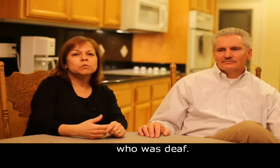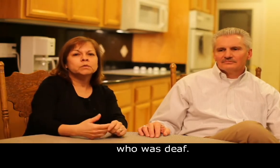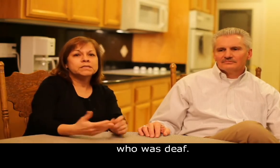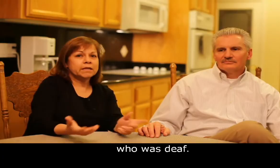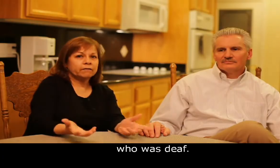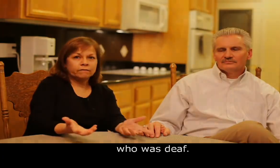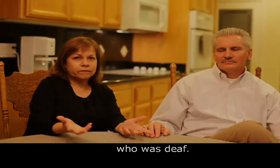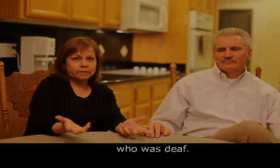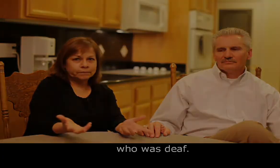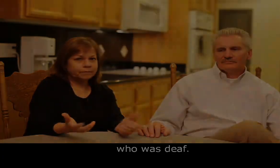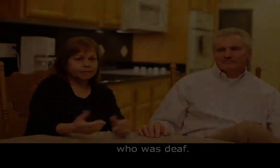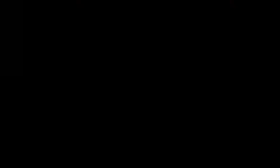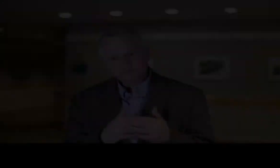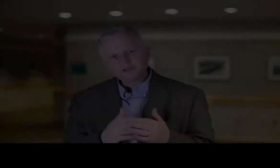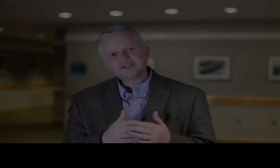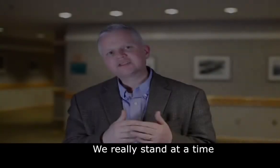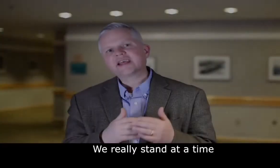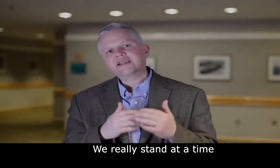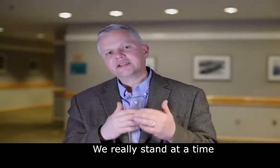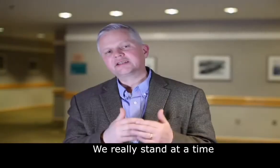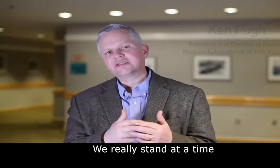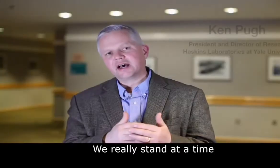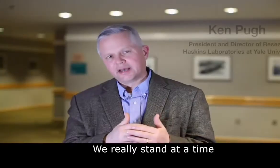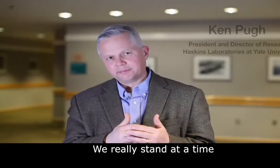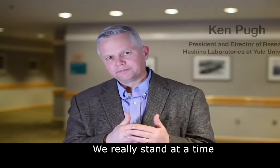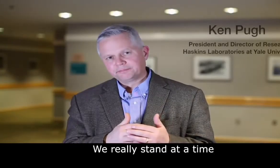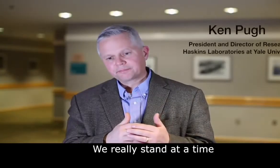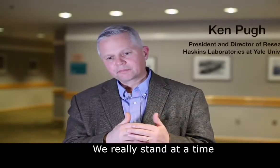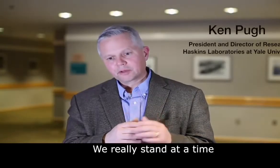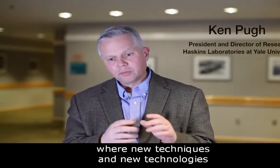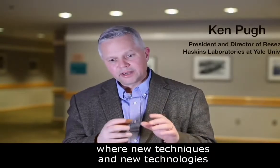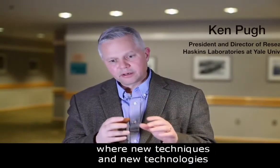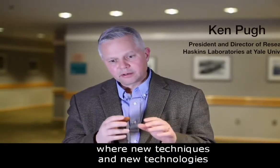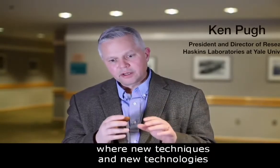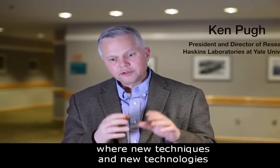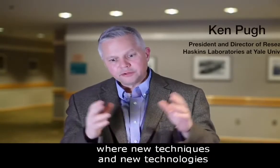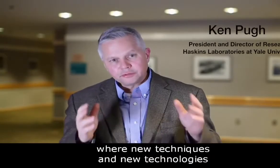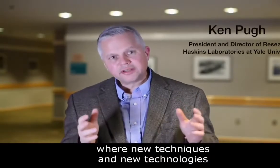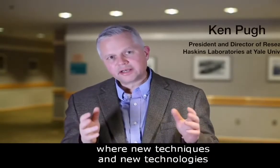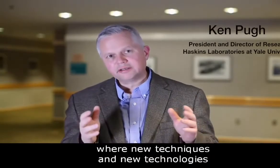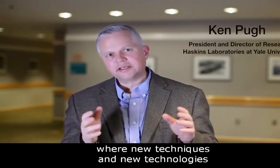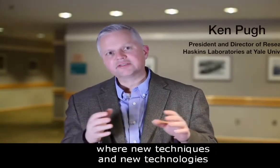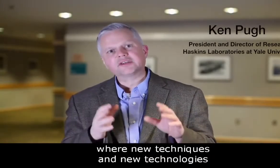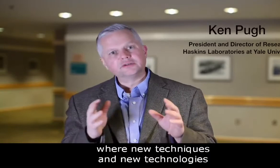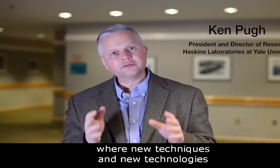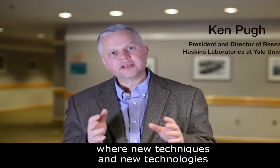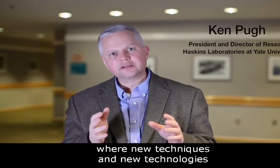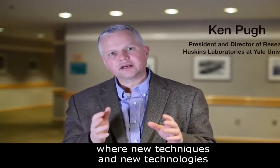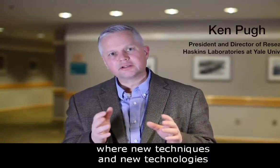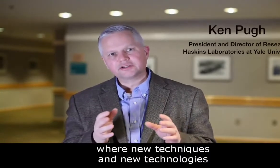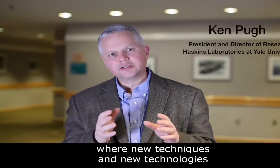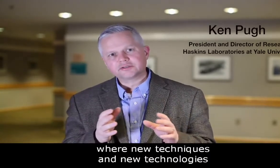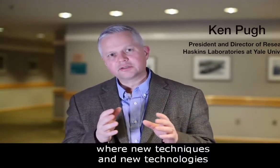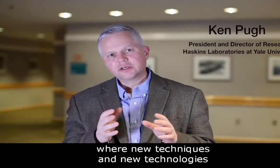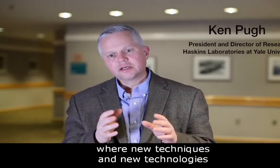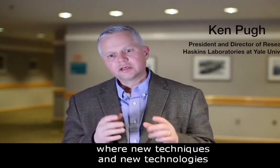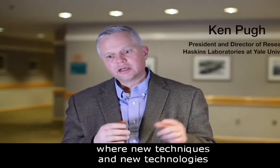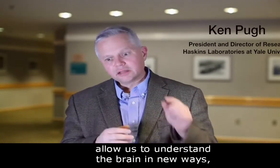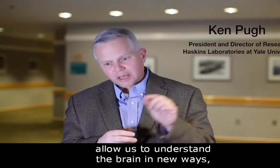was deaf. We really stand at a time where new techniques and new technologies allow us